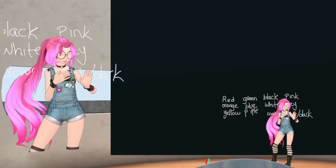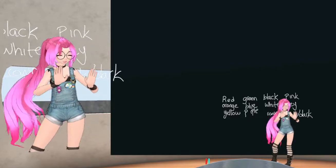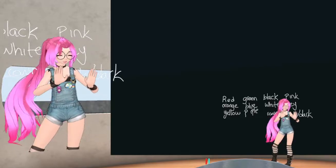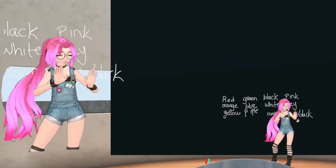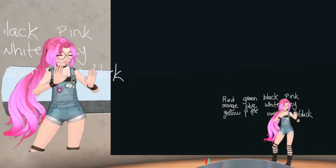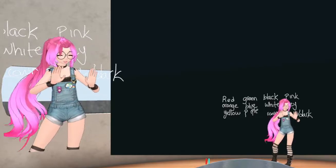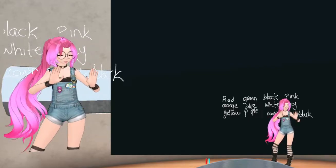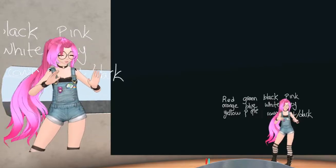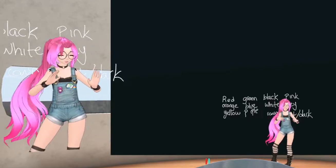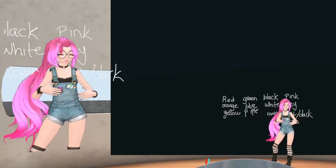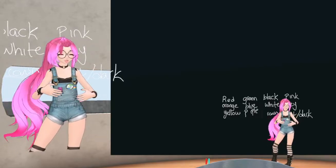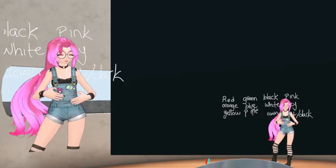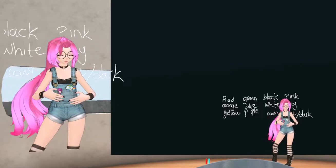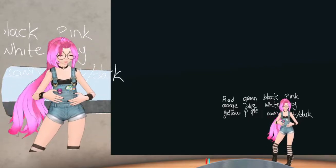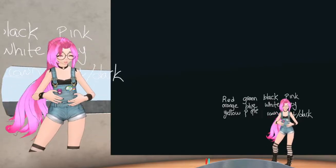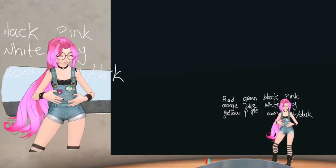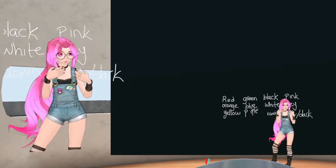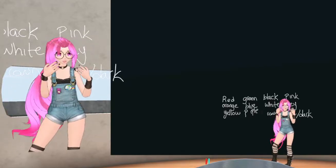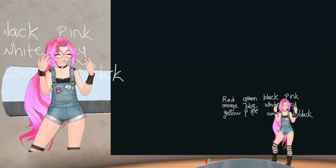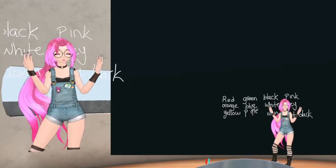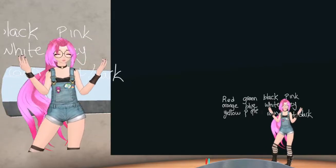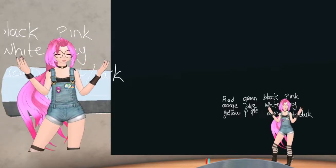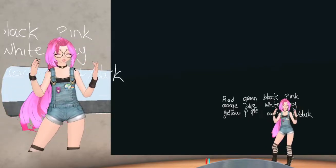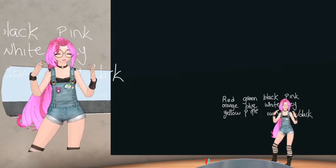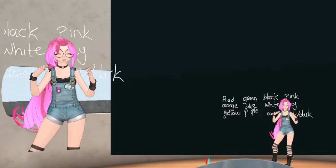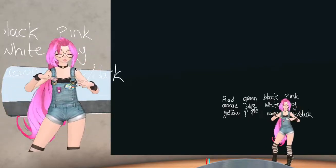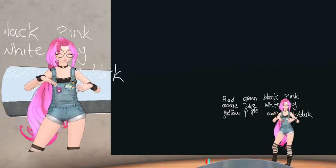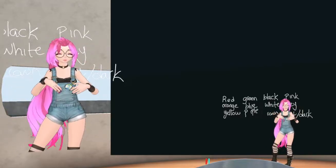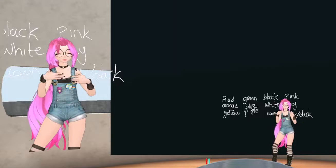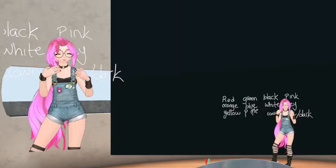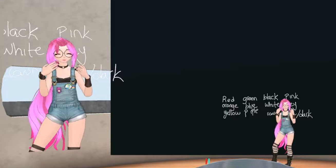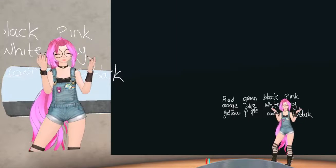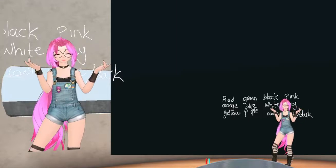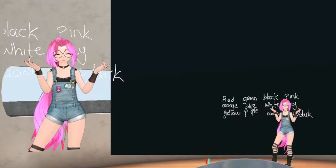okay. You could just use open palm. And then you go like light.